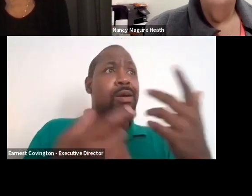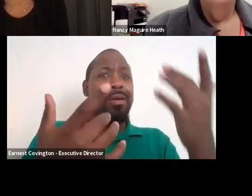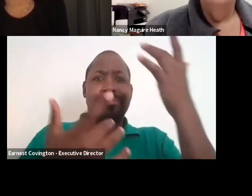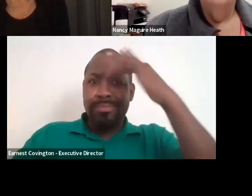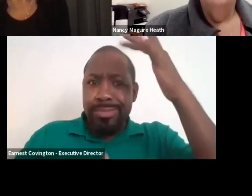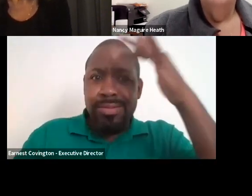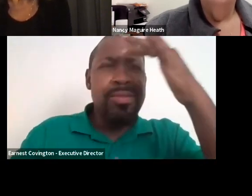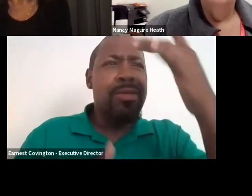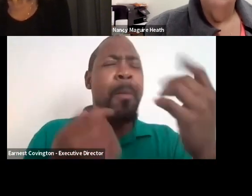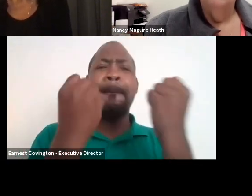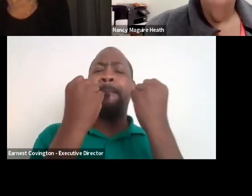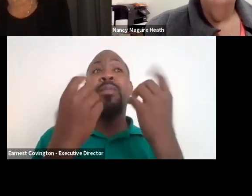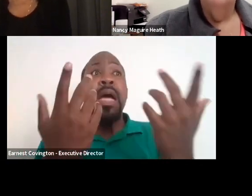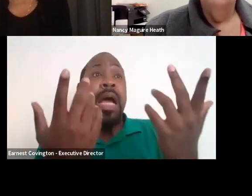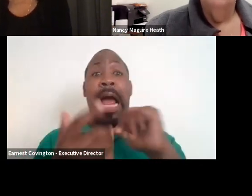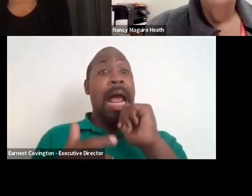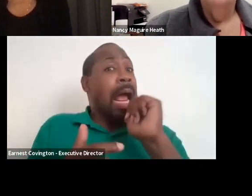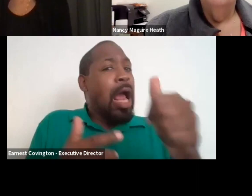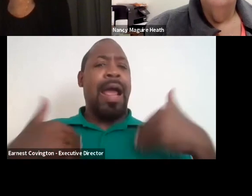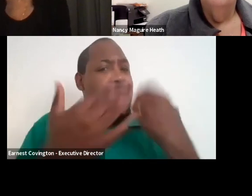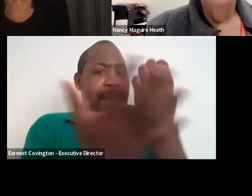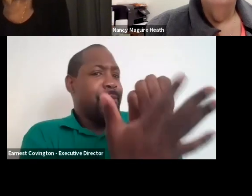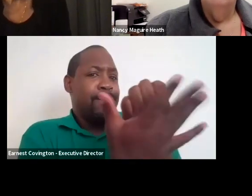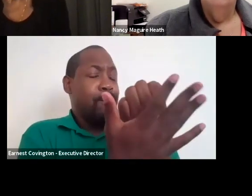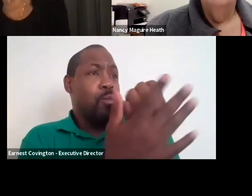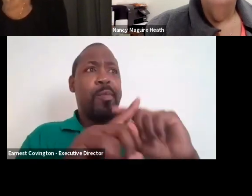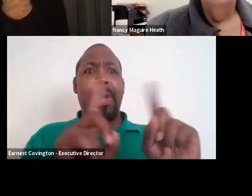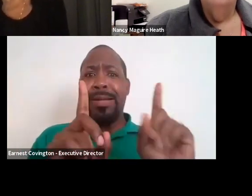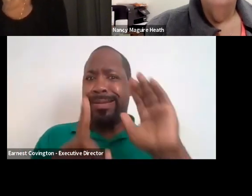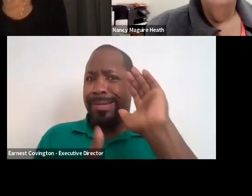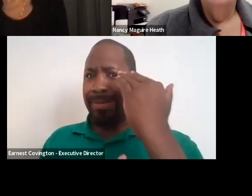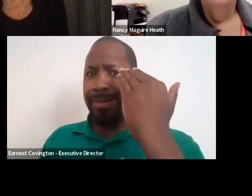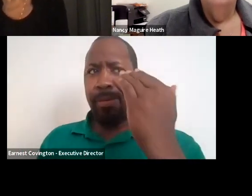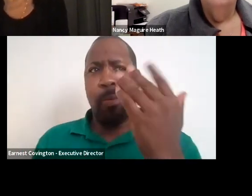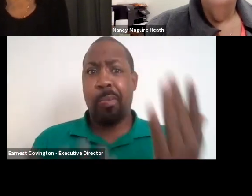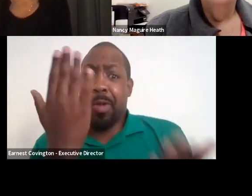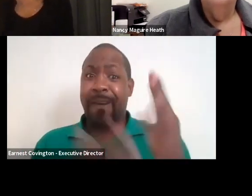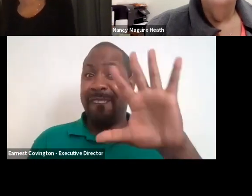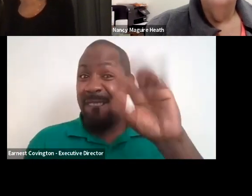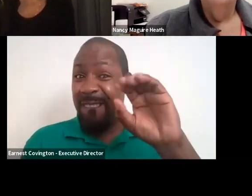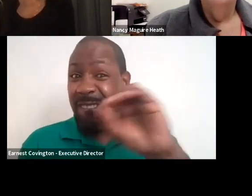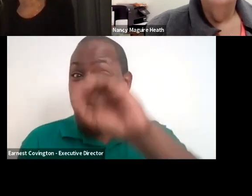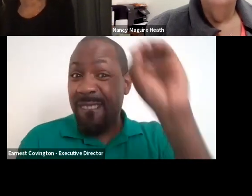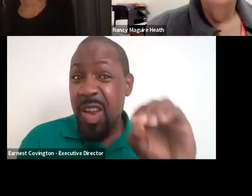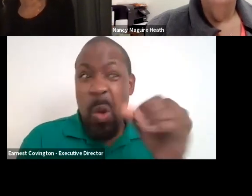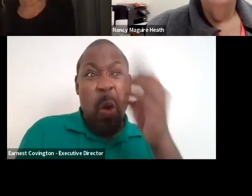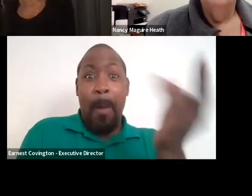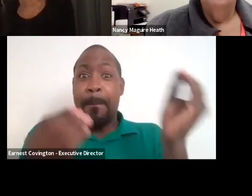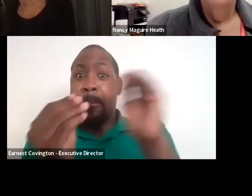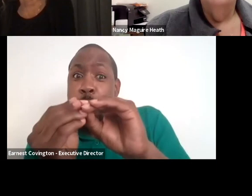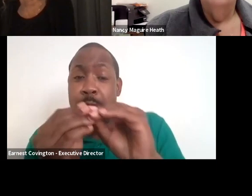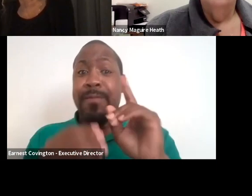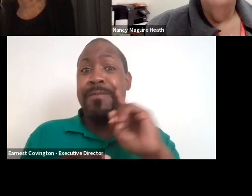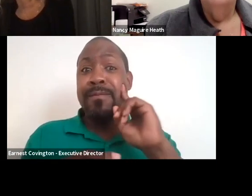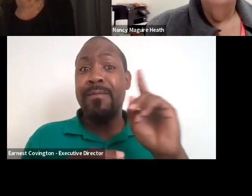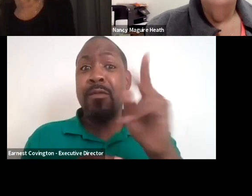COVID, with the vaccinations, with people, with the pandemic. And we don't have a lot of hard evidence, but I